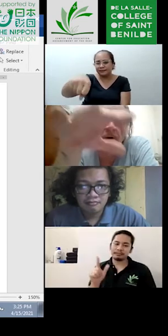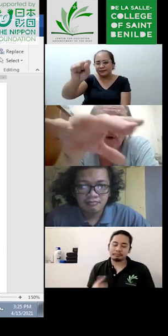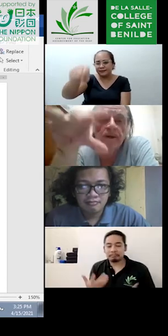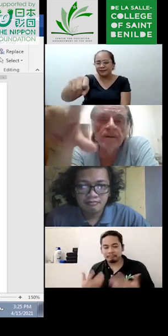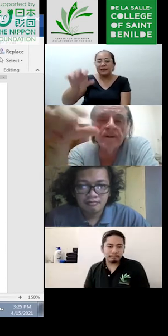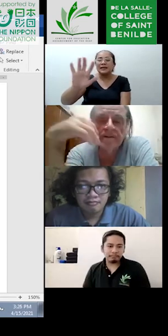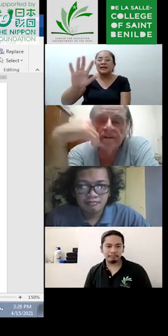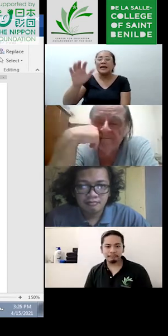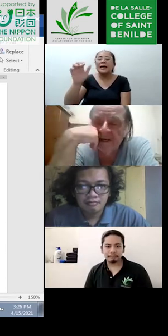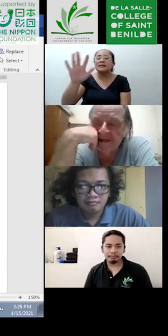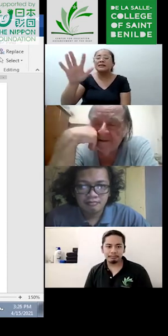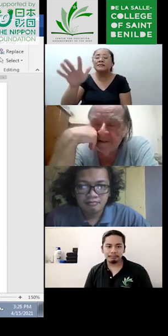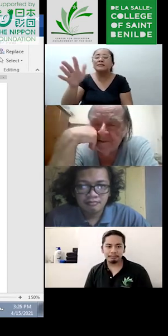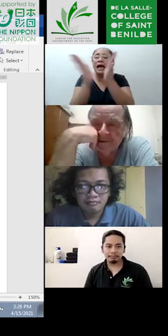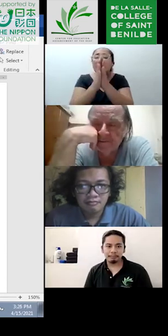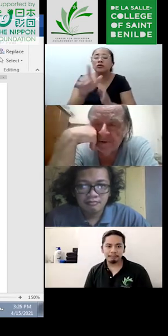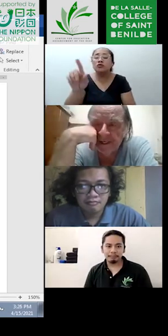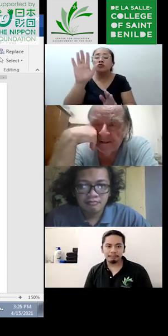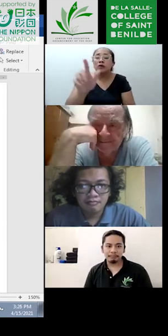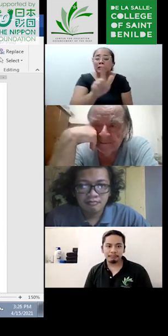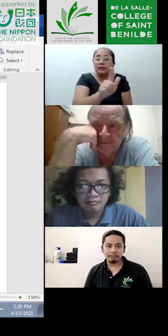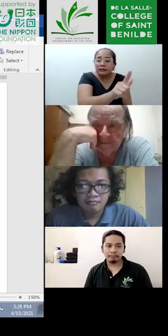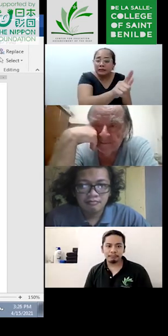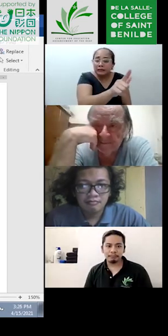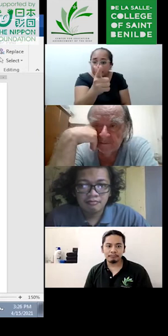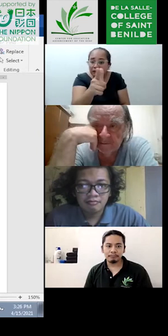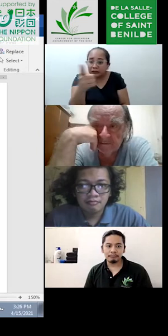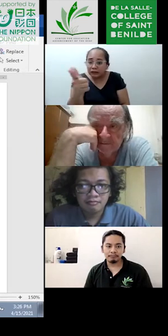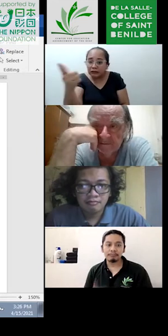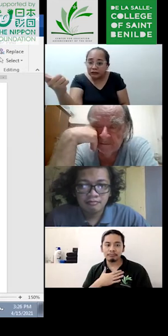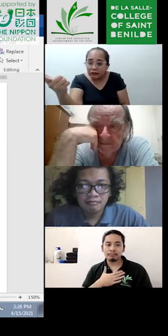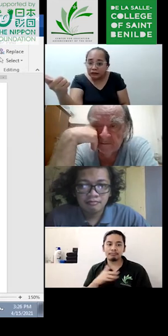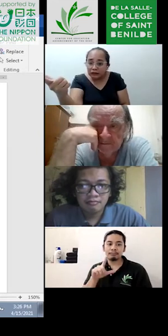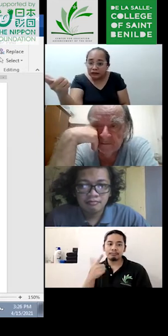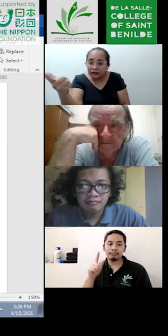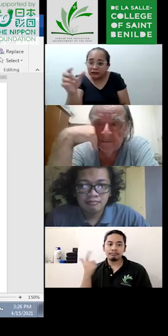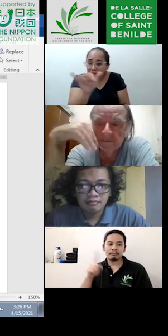But the order of the hand shapes that you put down.